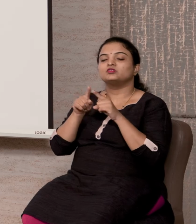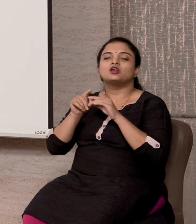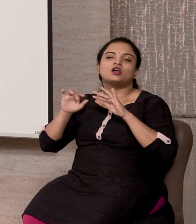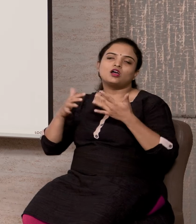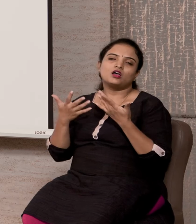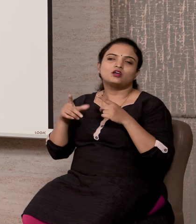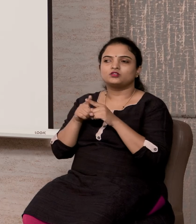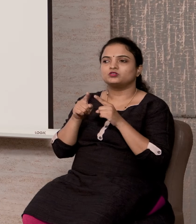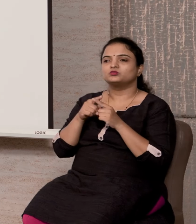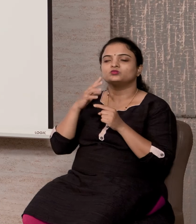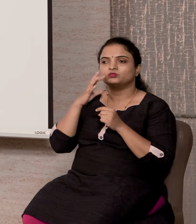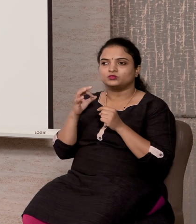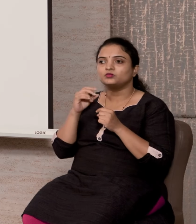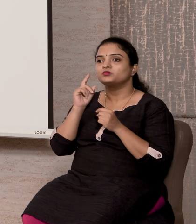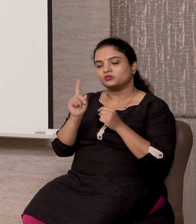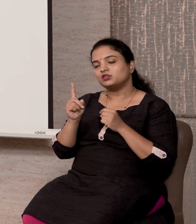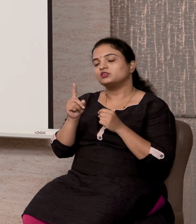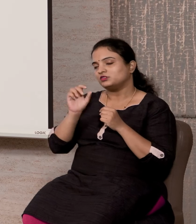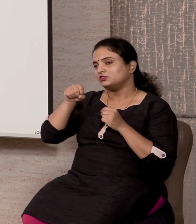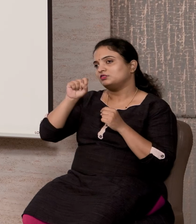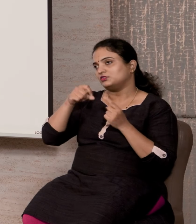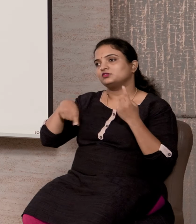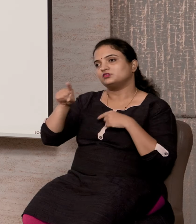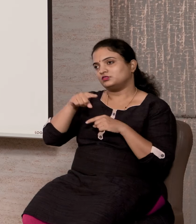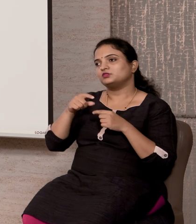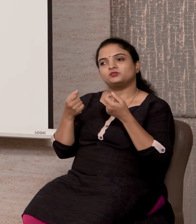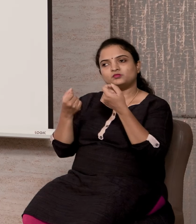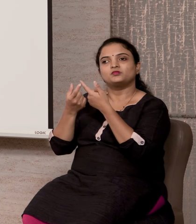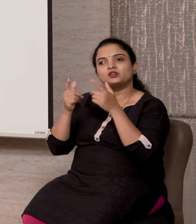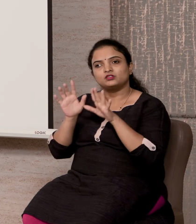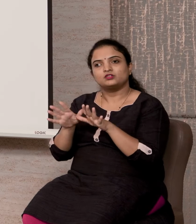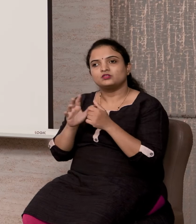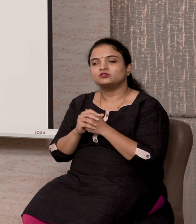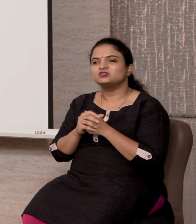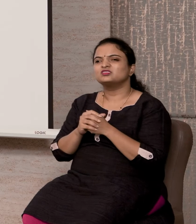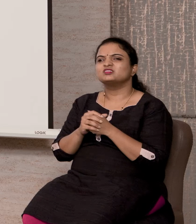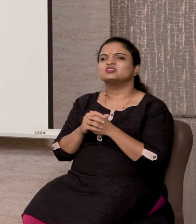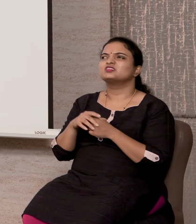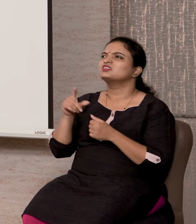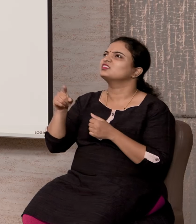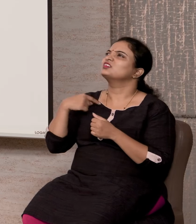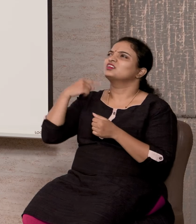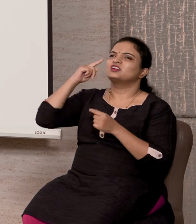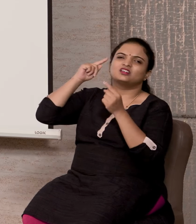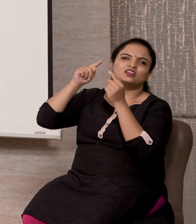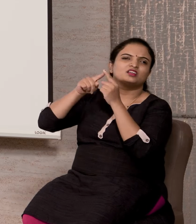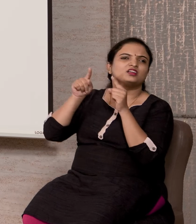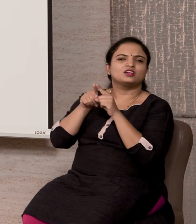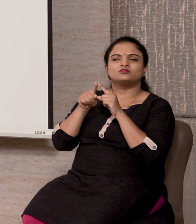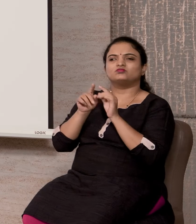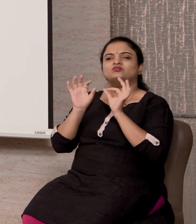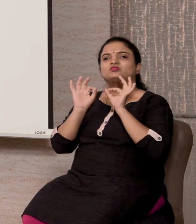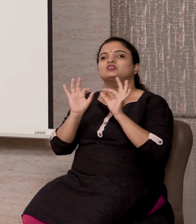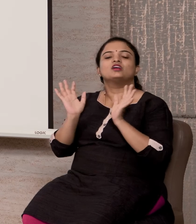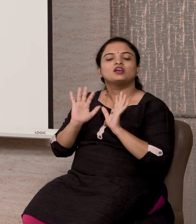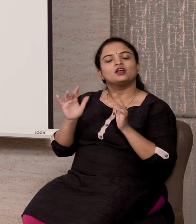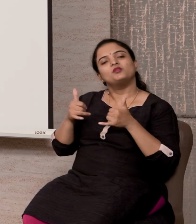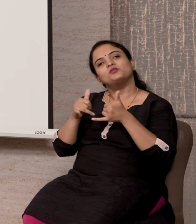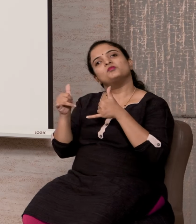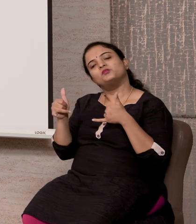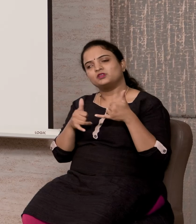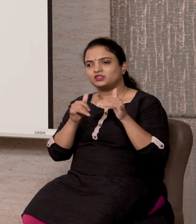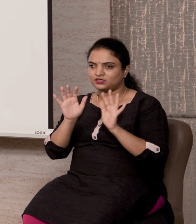game be serious? But of course, there are a lot of games like that, which is, they're not just for pure entertainment, right? So the player enjoys the game, you play the